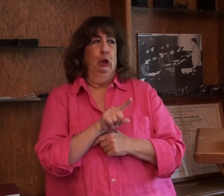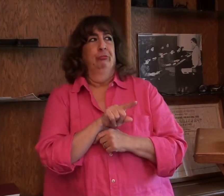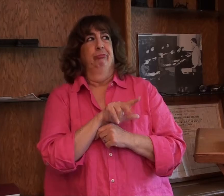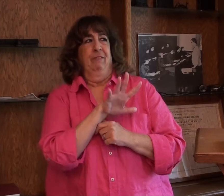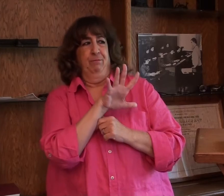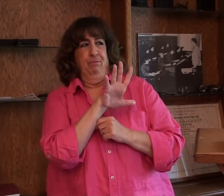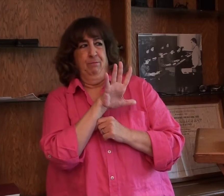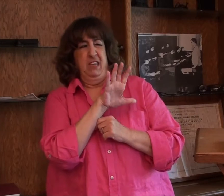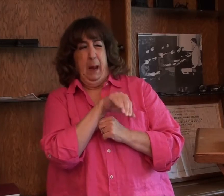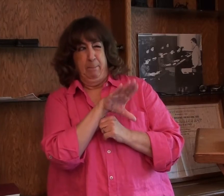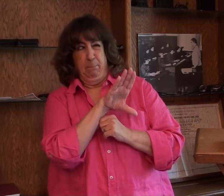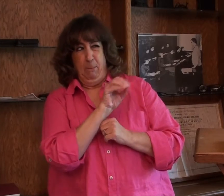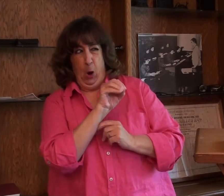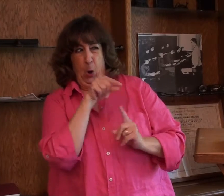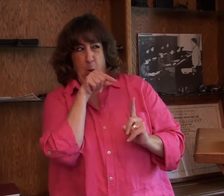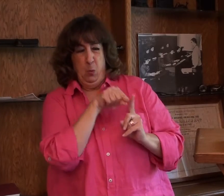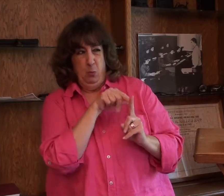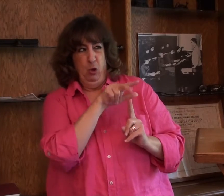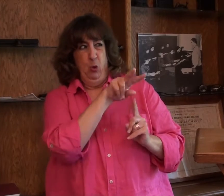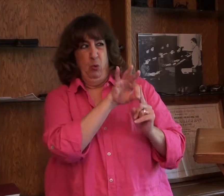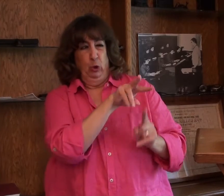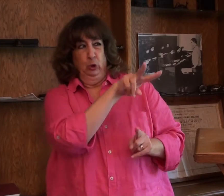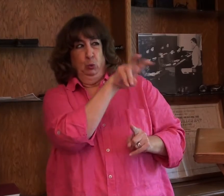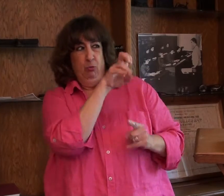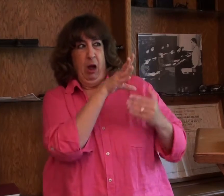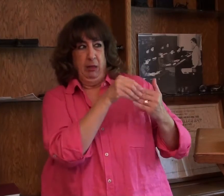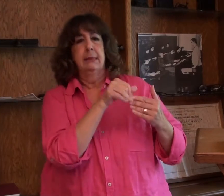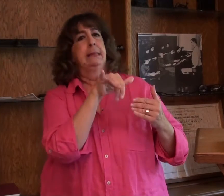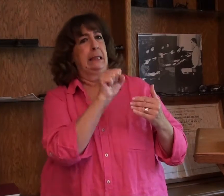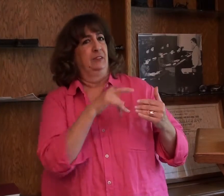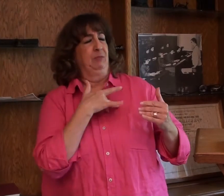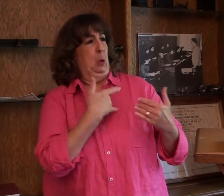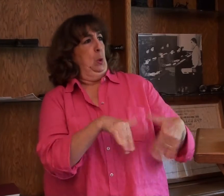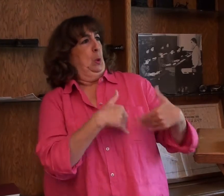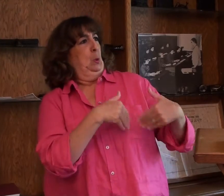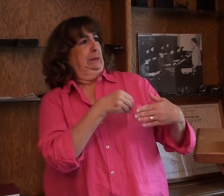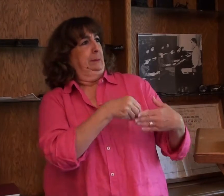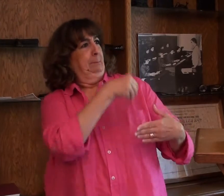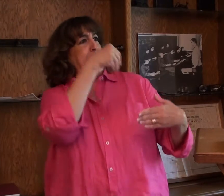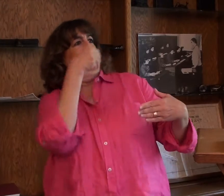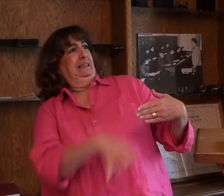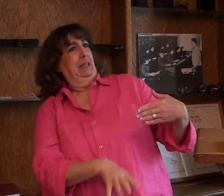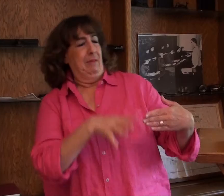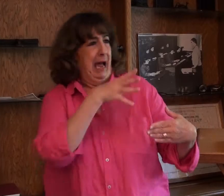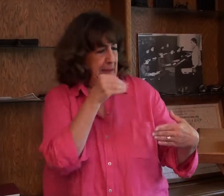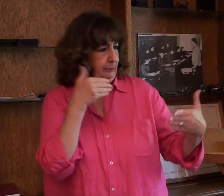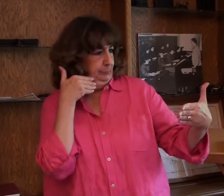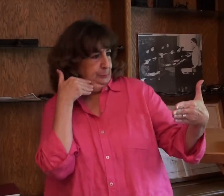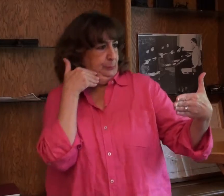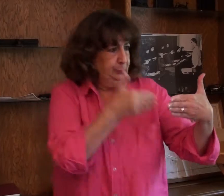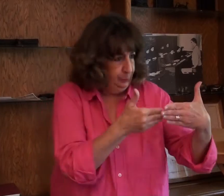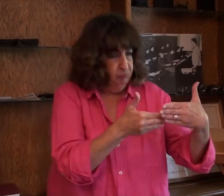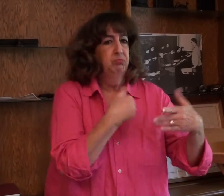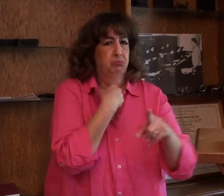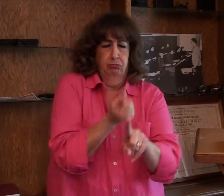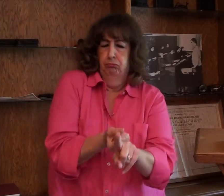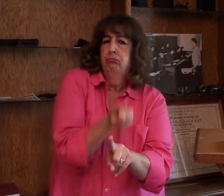of you weren't really quite sure whether the combo was worth $200. You thought, well, that's a lot of money, it's